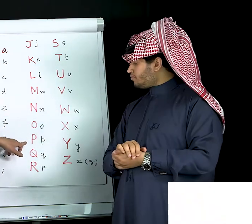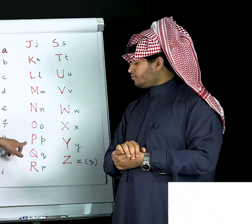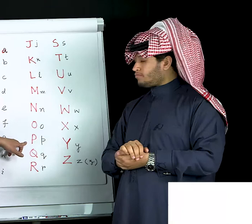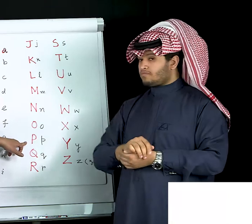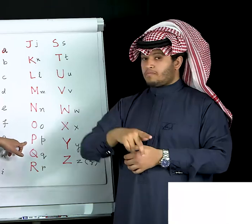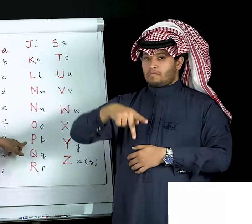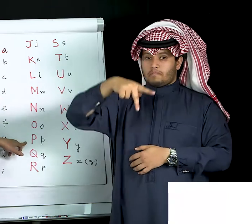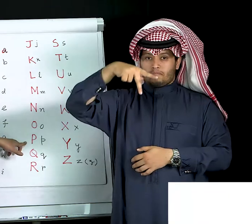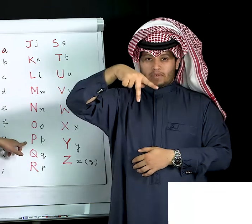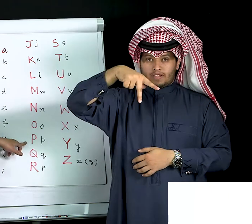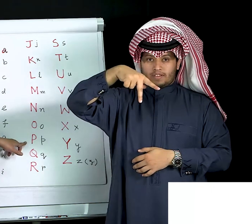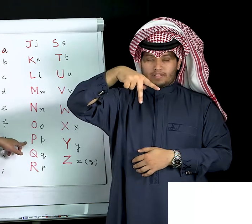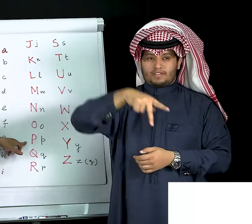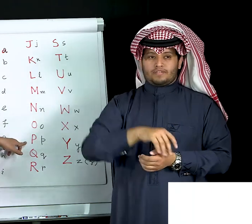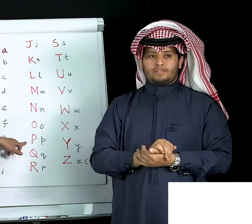P for